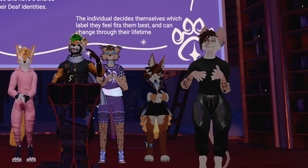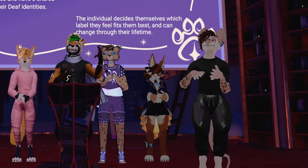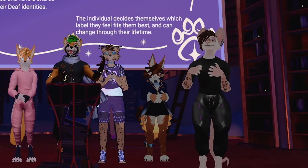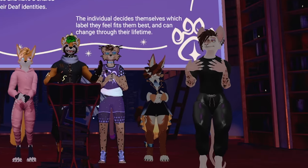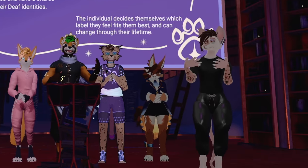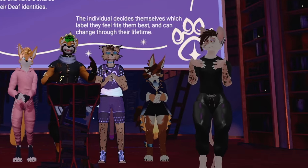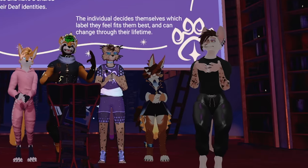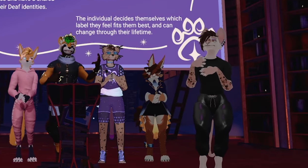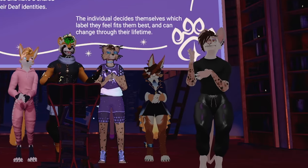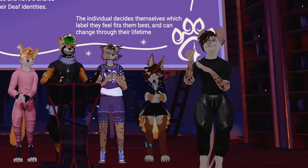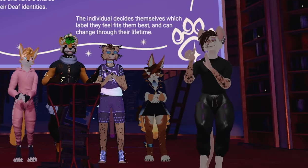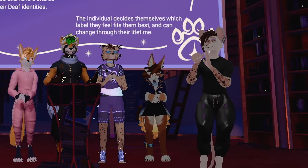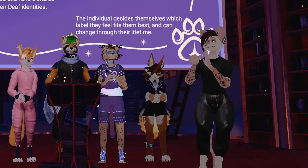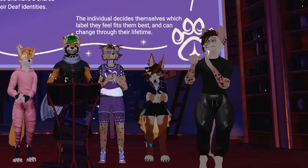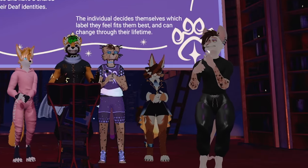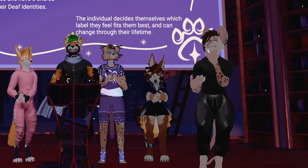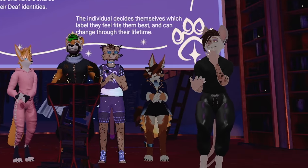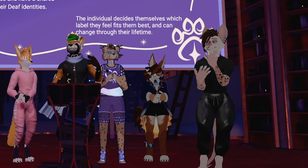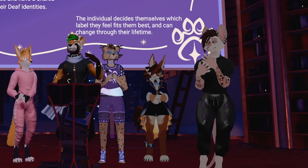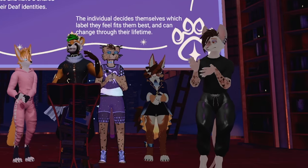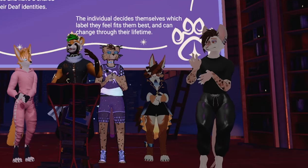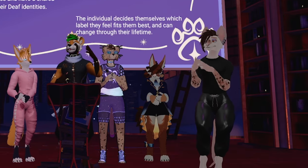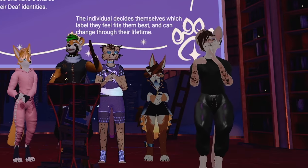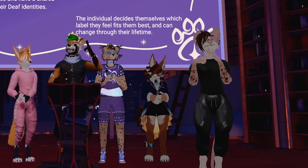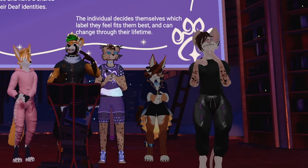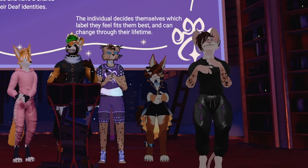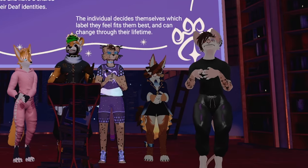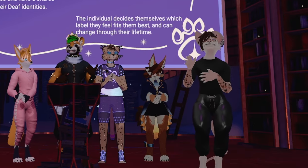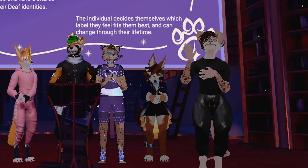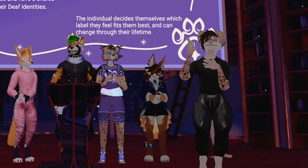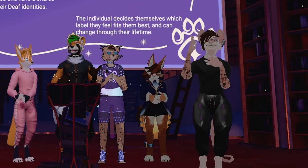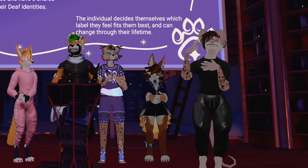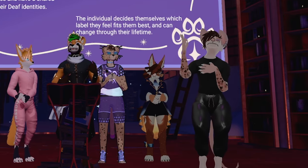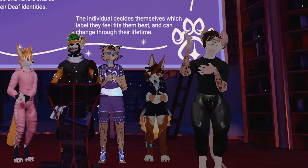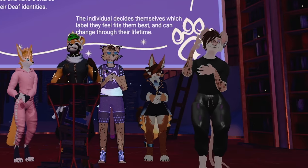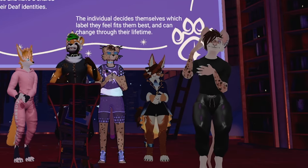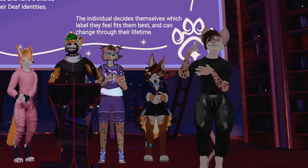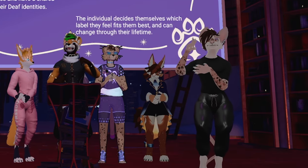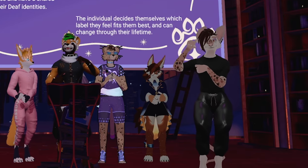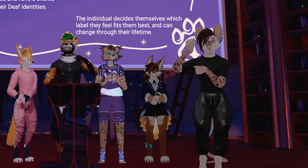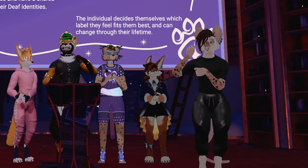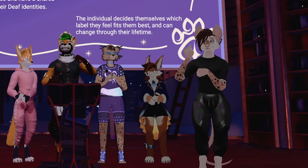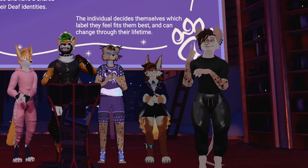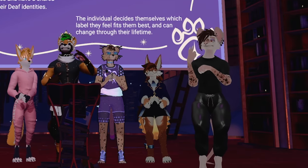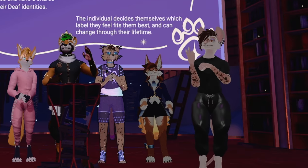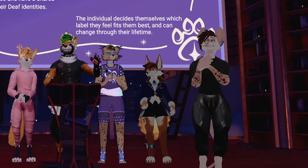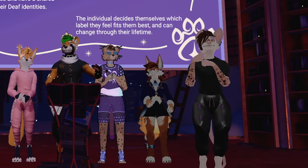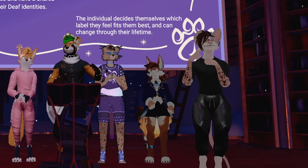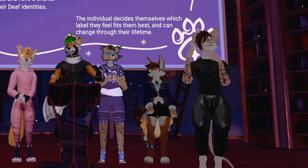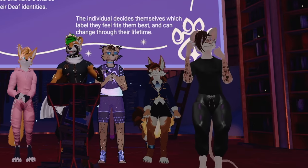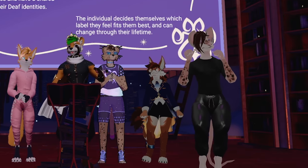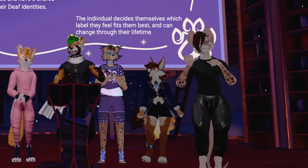technology, like hearing aids or cochlear implants, to use that residual hearing and use a spoken language